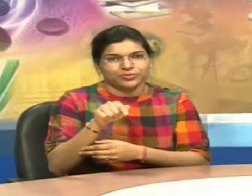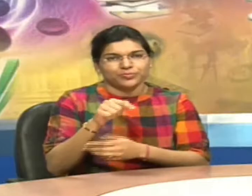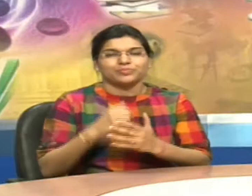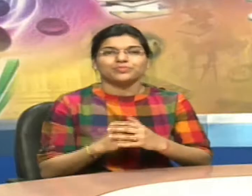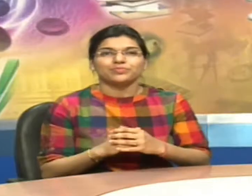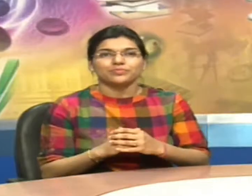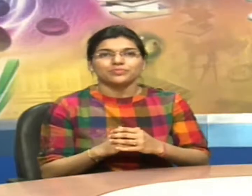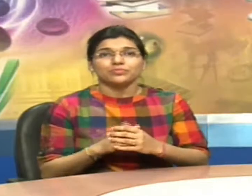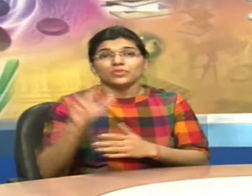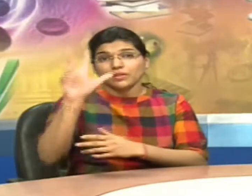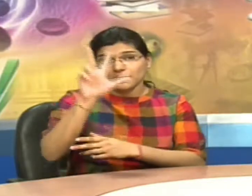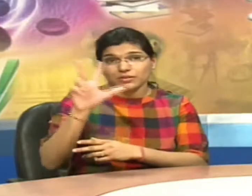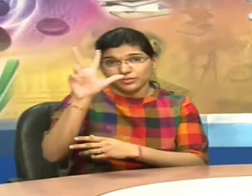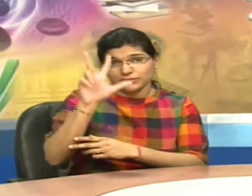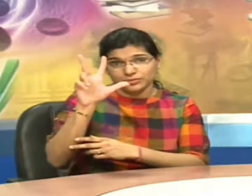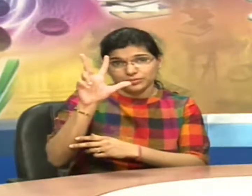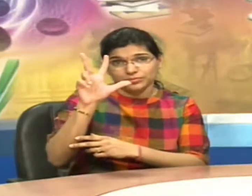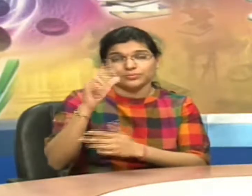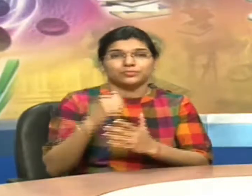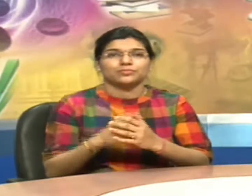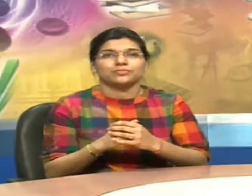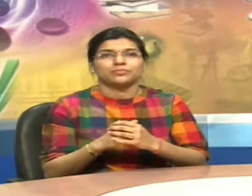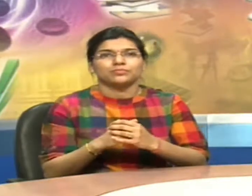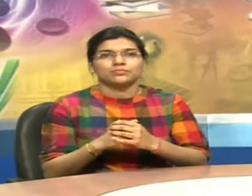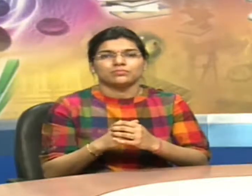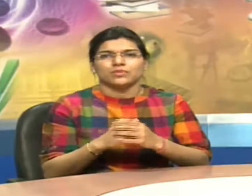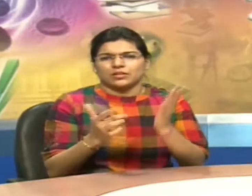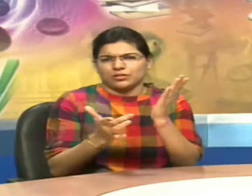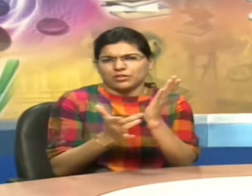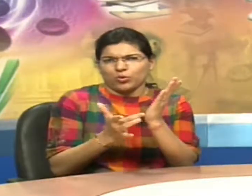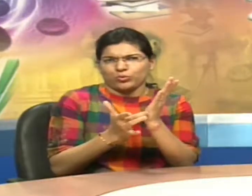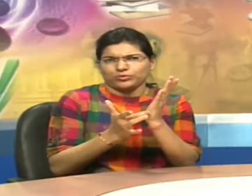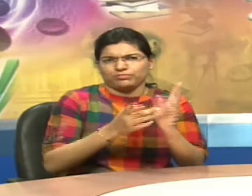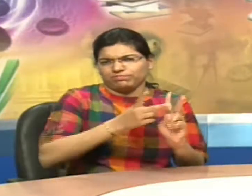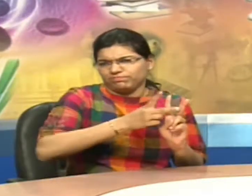We can't continue that. Eighth word is